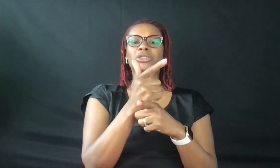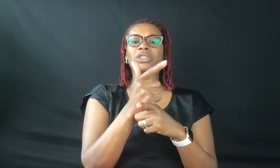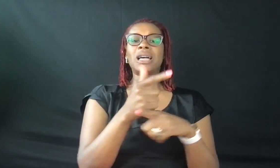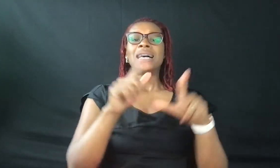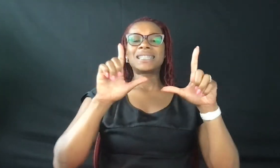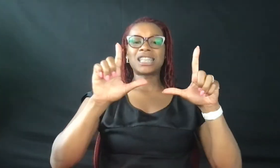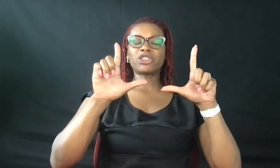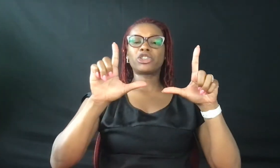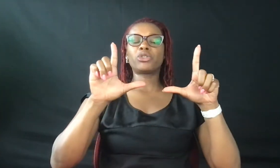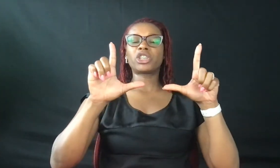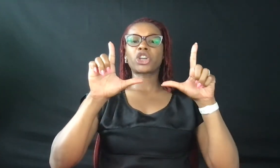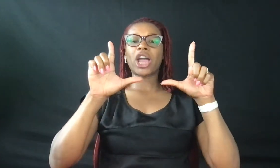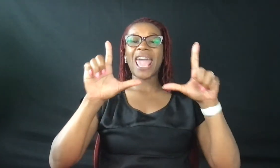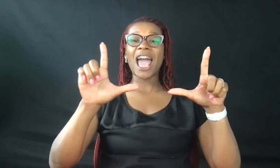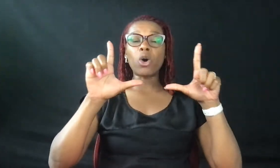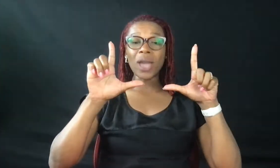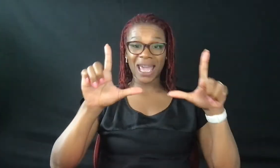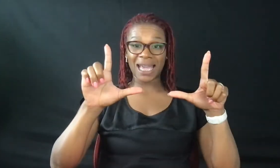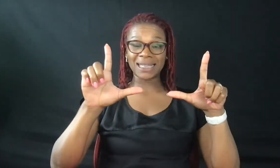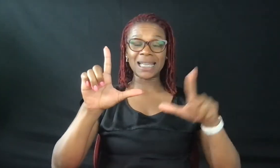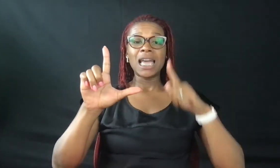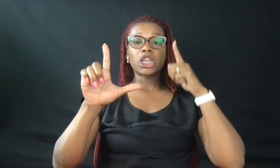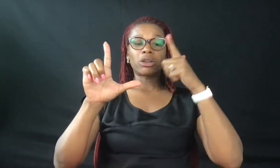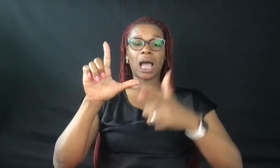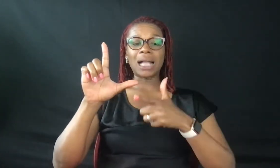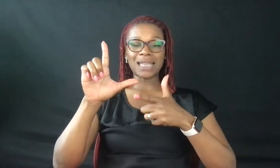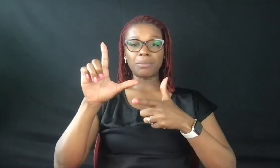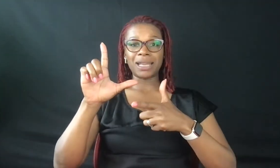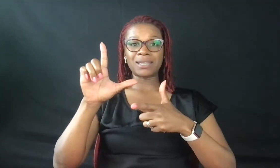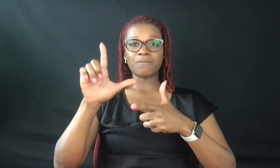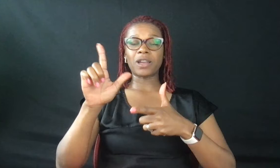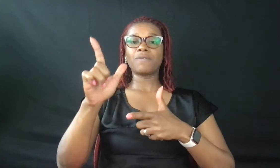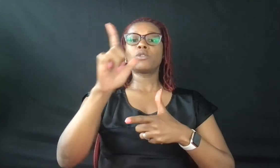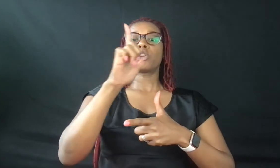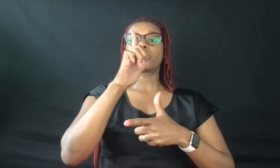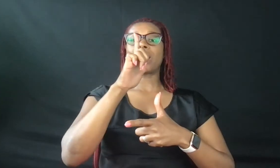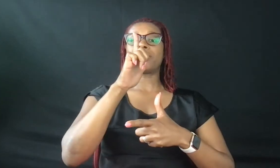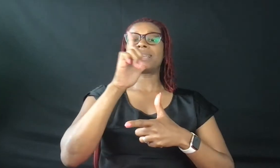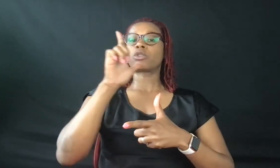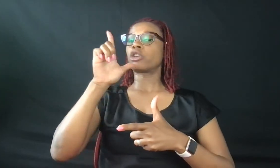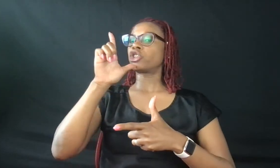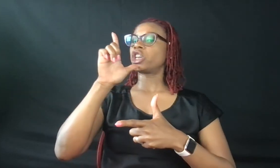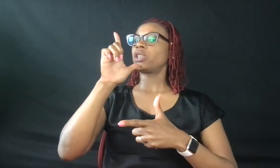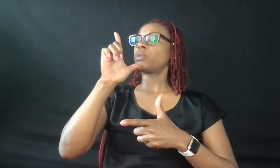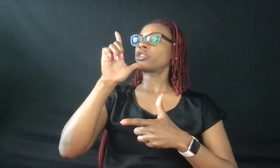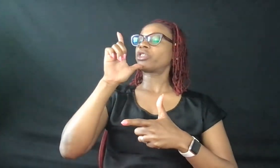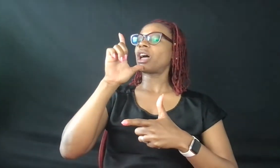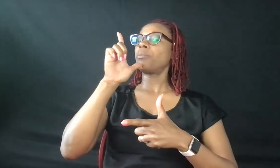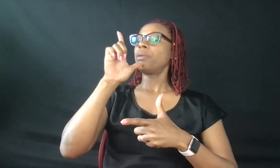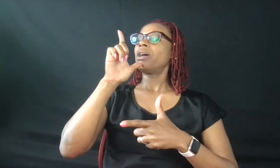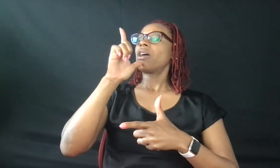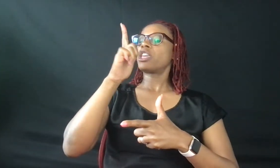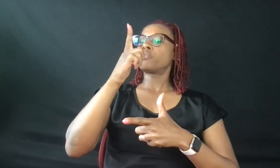sisters. Sisters uses your L hands. Your non-dominant is in front of you. Your dominant is on your chin with your thumb, and you bring